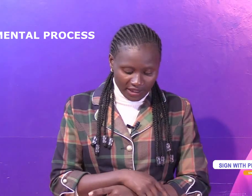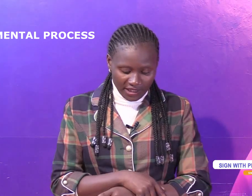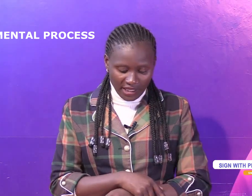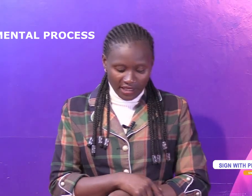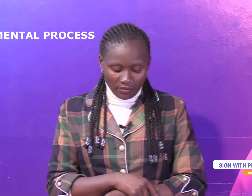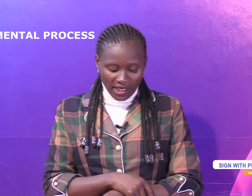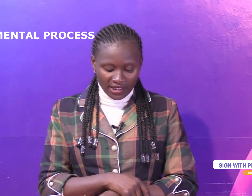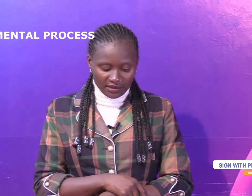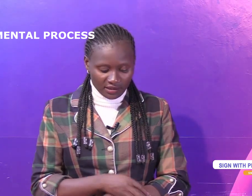then bright,